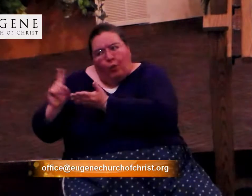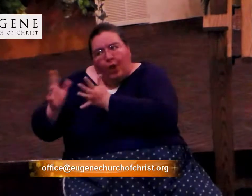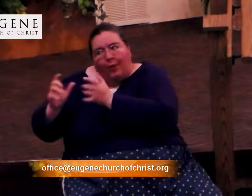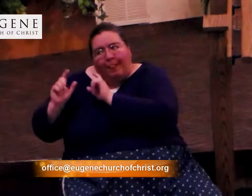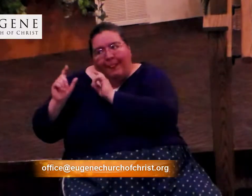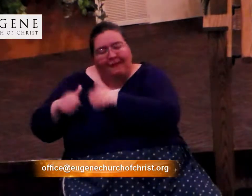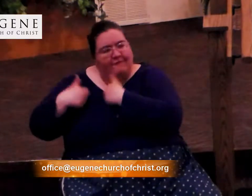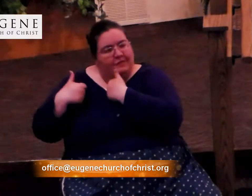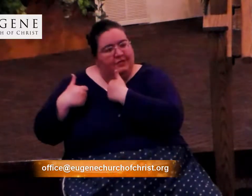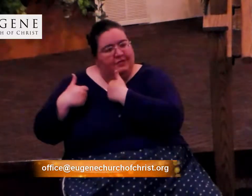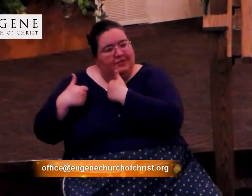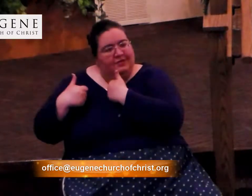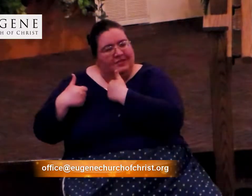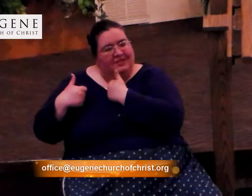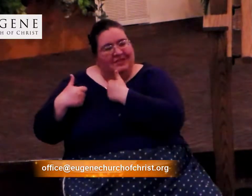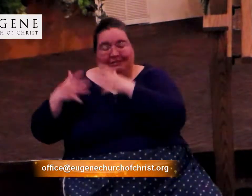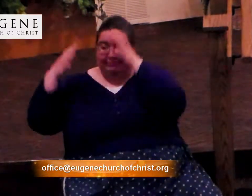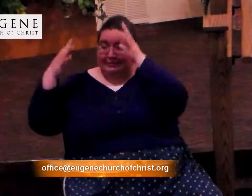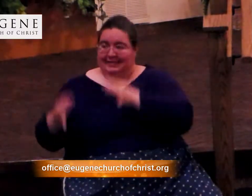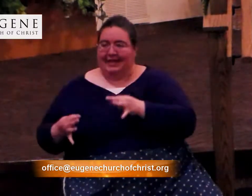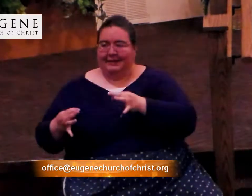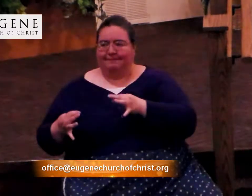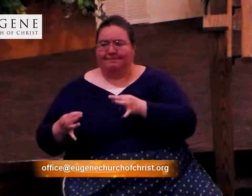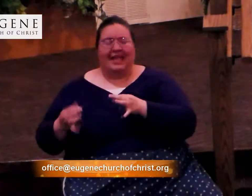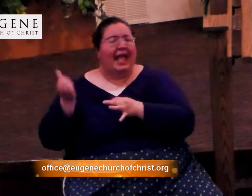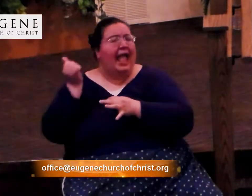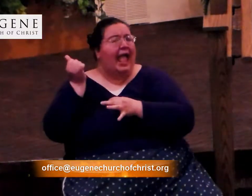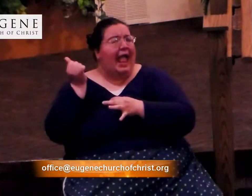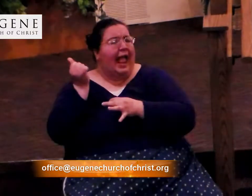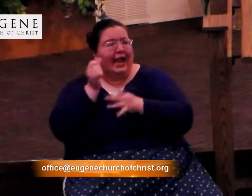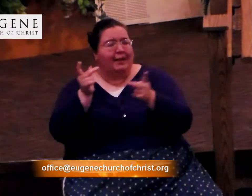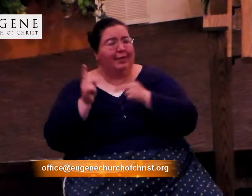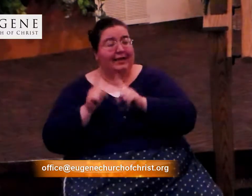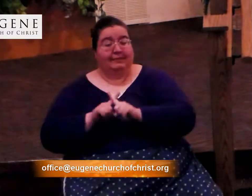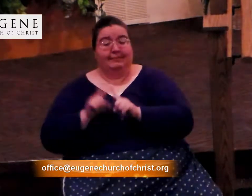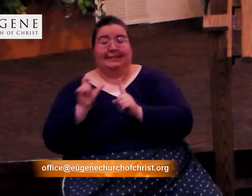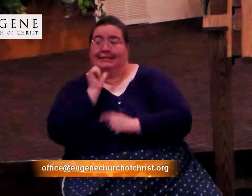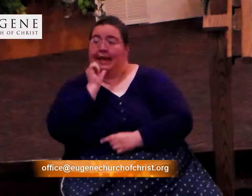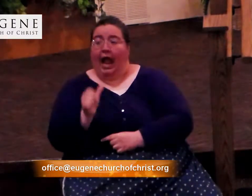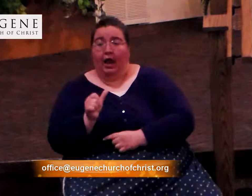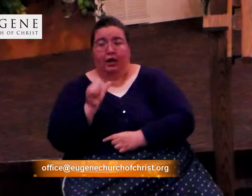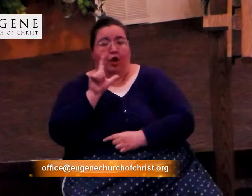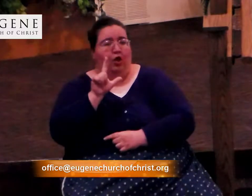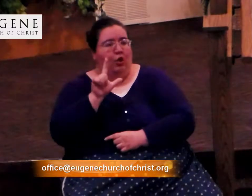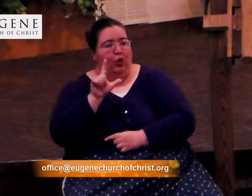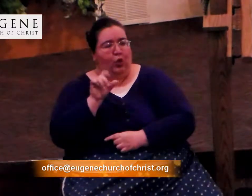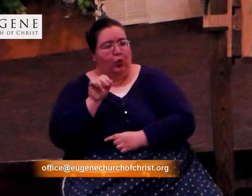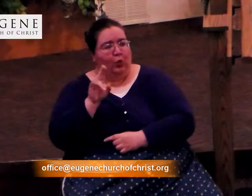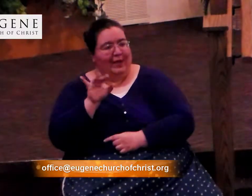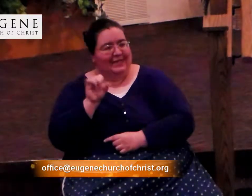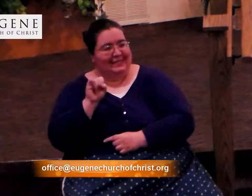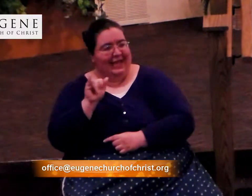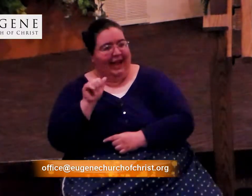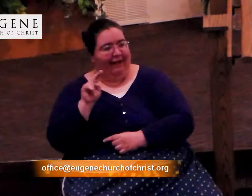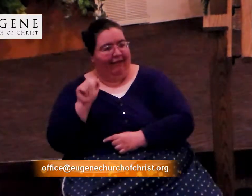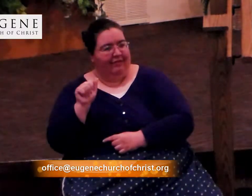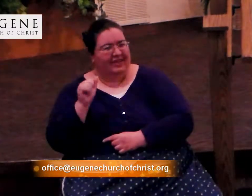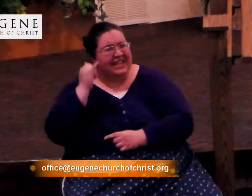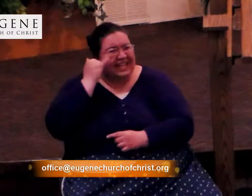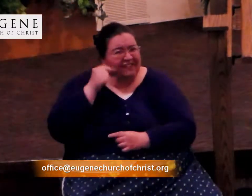from Louisiana, I apologize in advance. But every experience I've had in Louisiana has been a bad one. The roads weren't good, it was